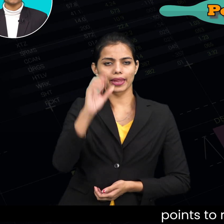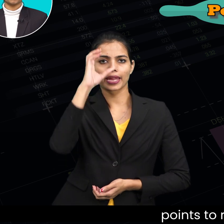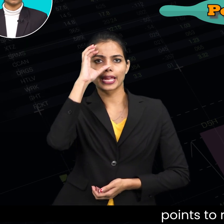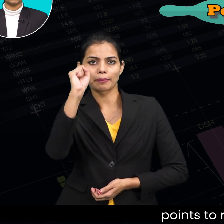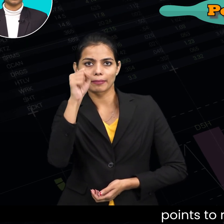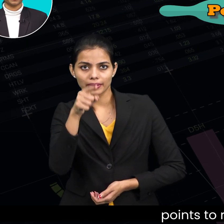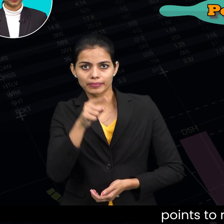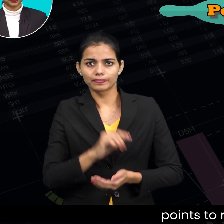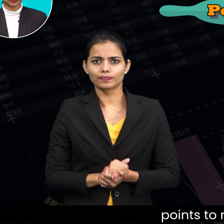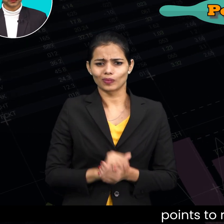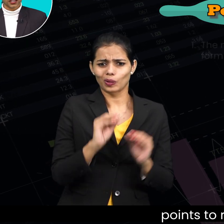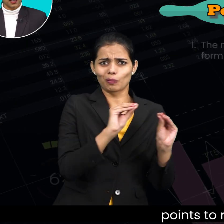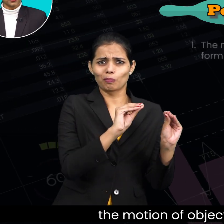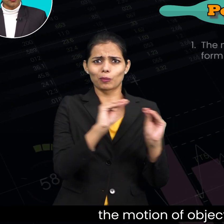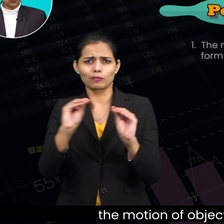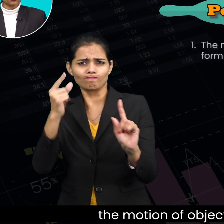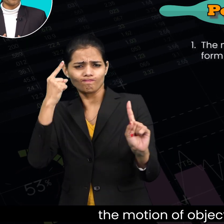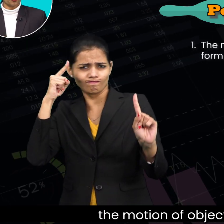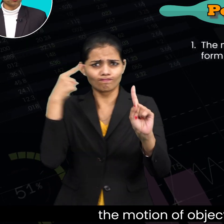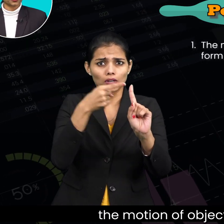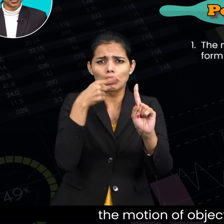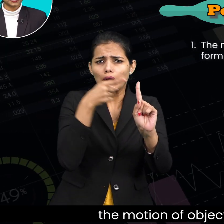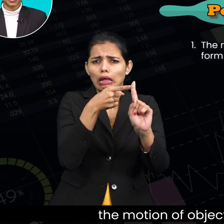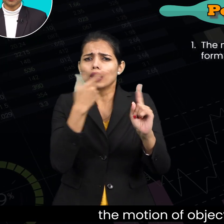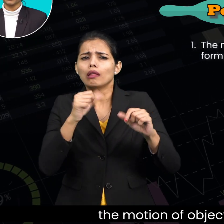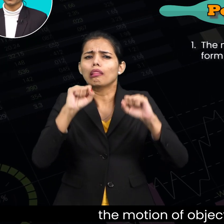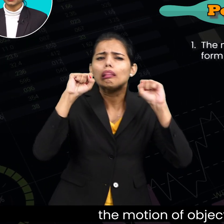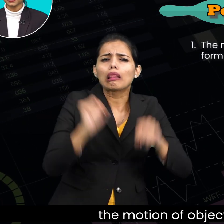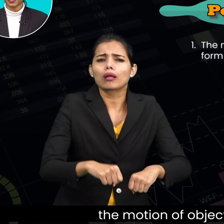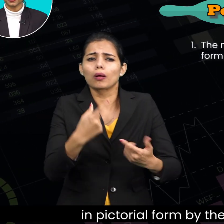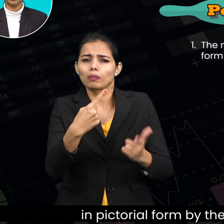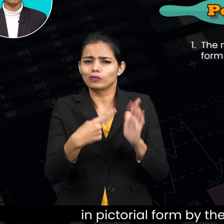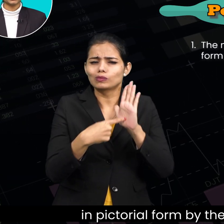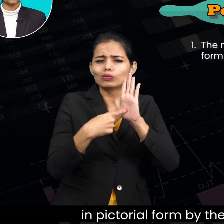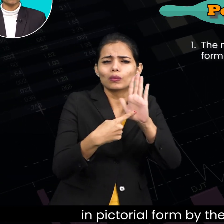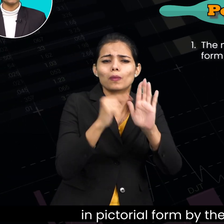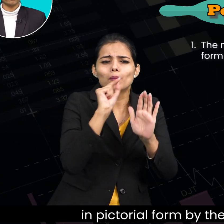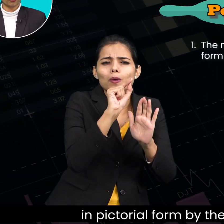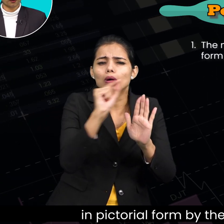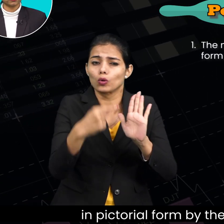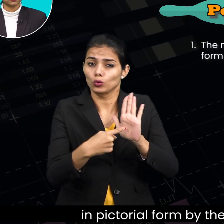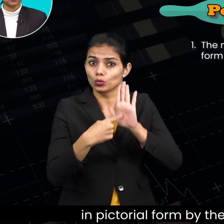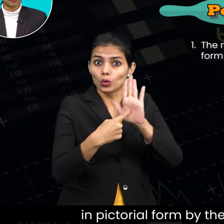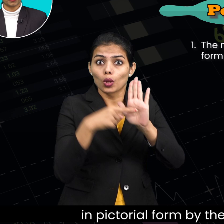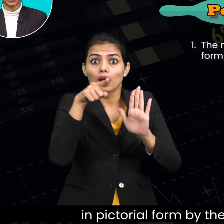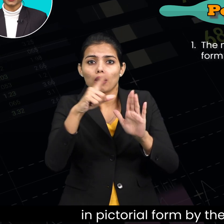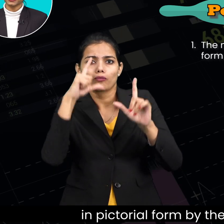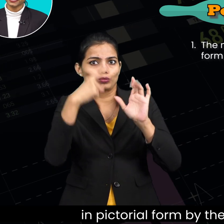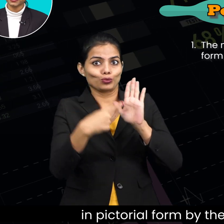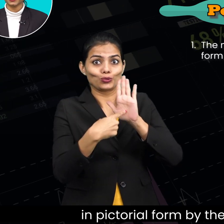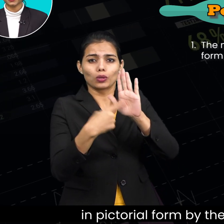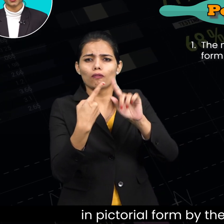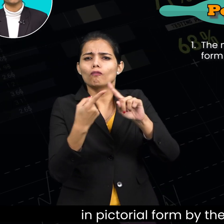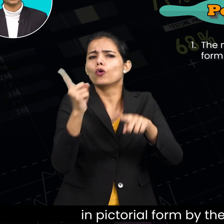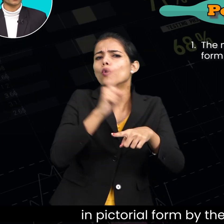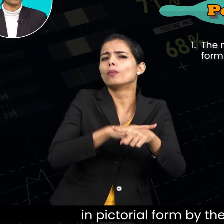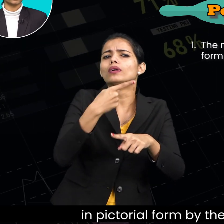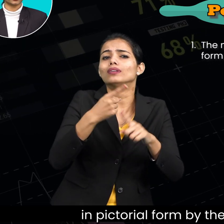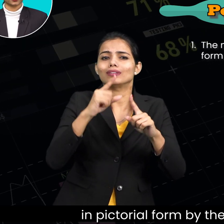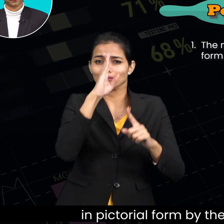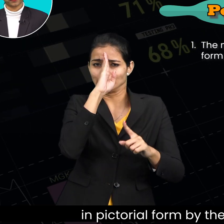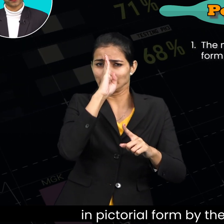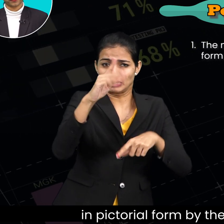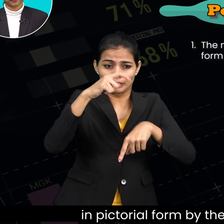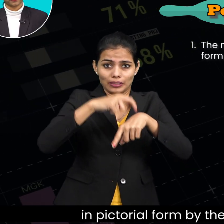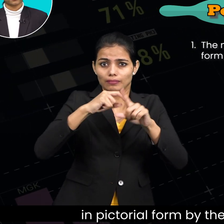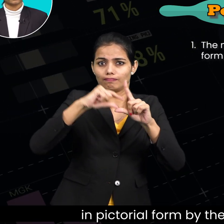Points to remember. The motion of objects can be presented in pictorial form by the distance time